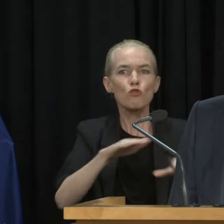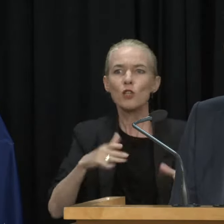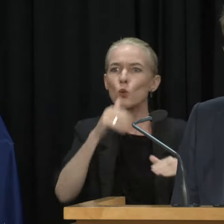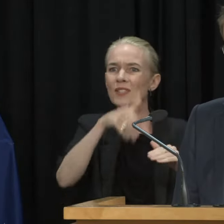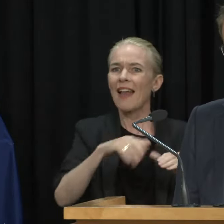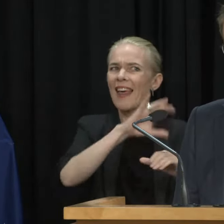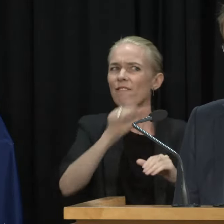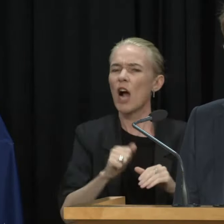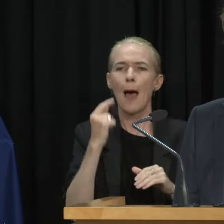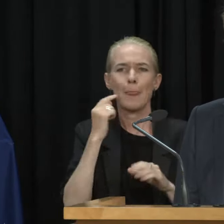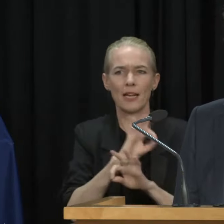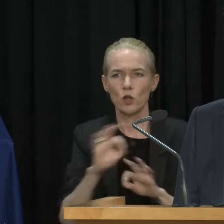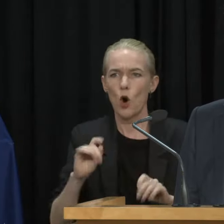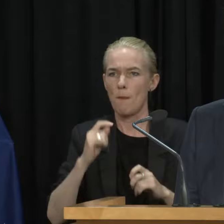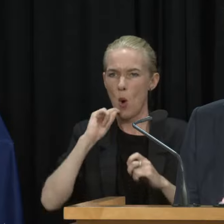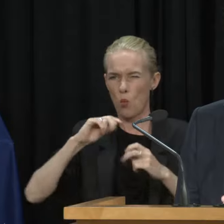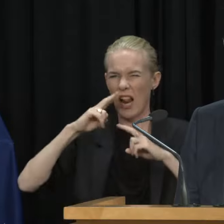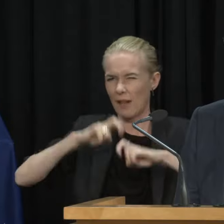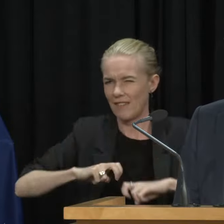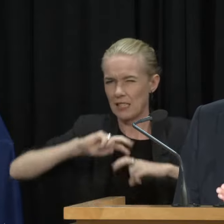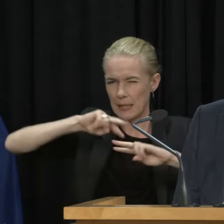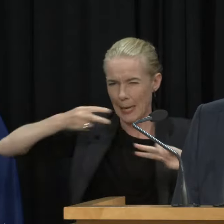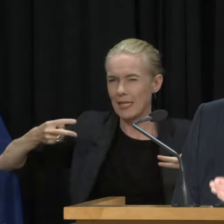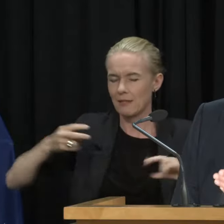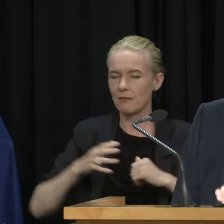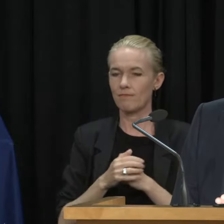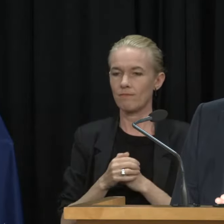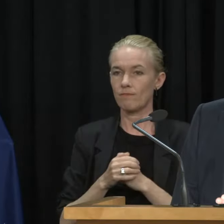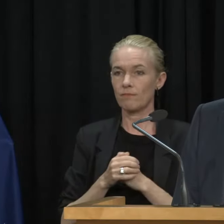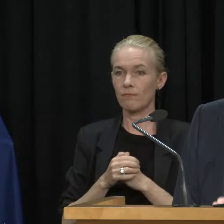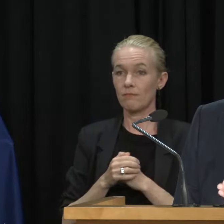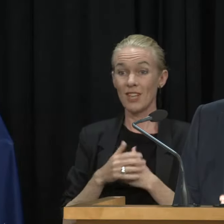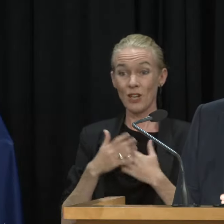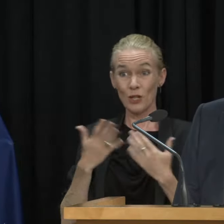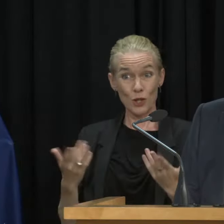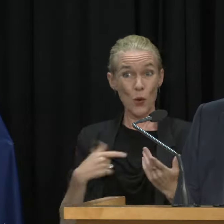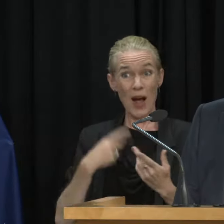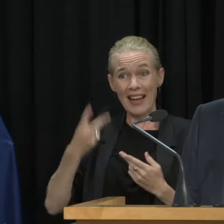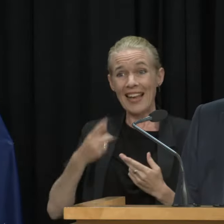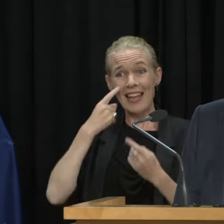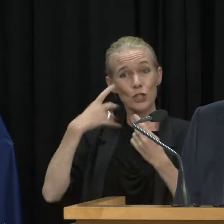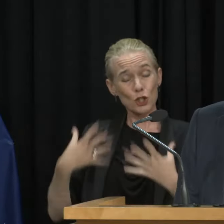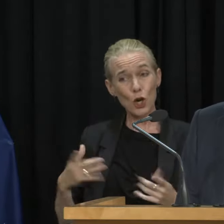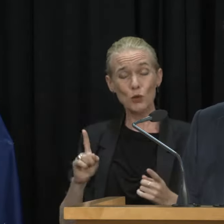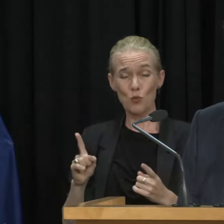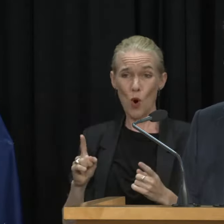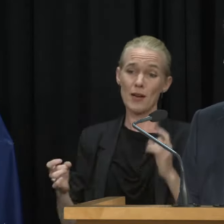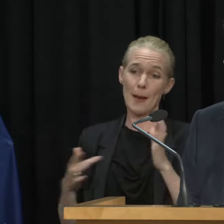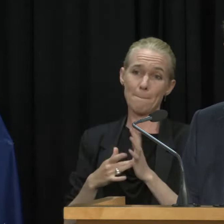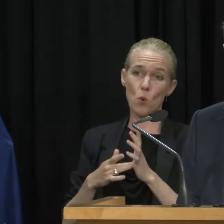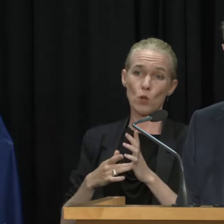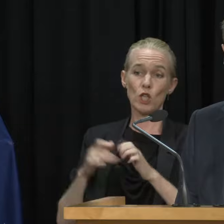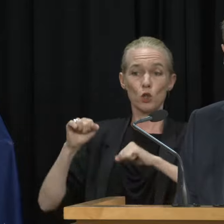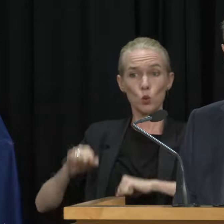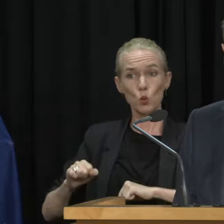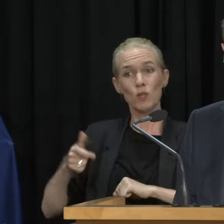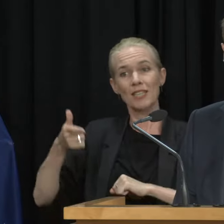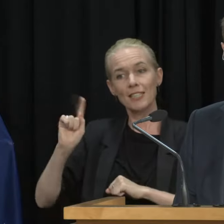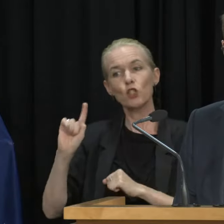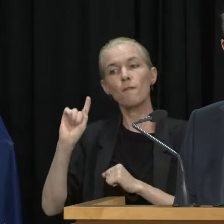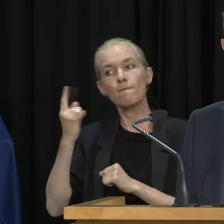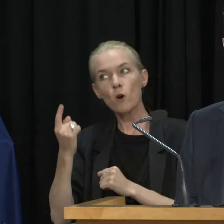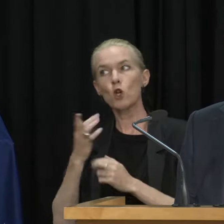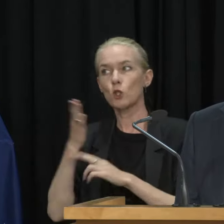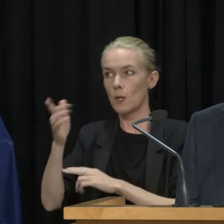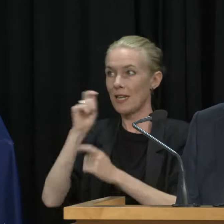case emphasises the rationale behind requiring all students and staff to return a negative test before returning to school.